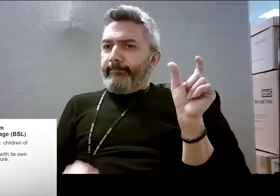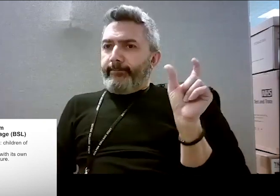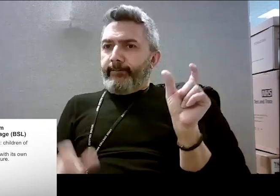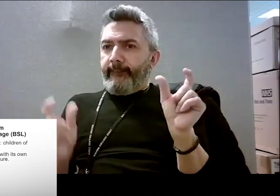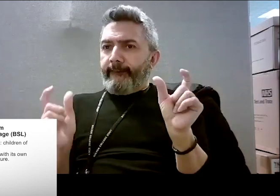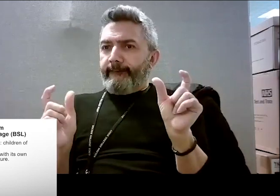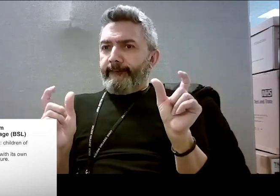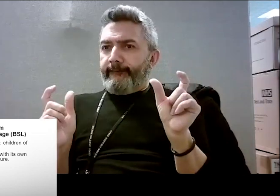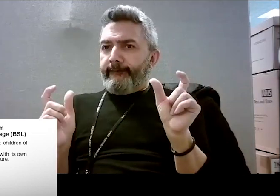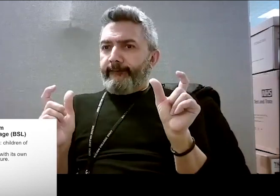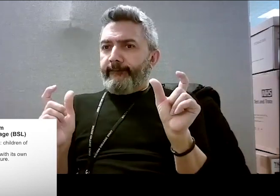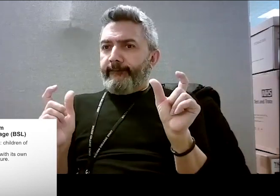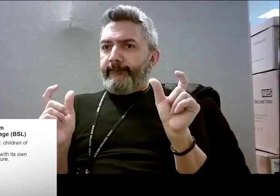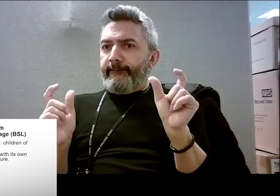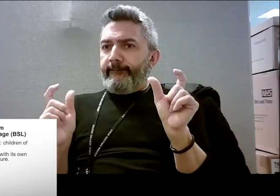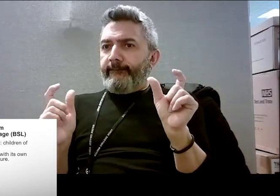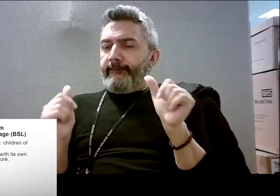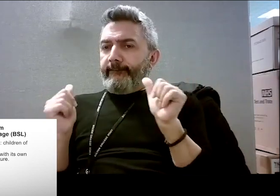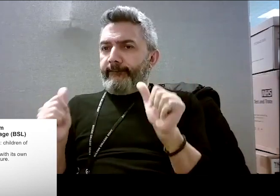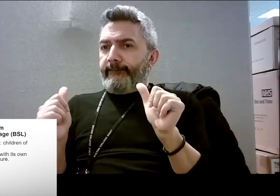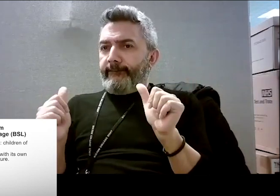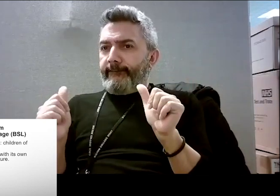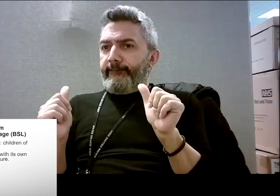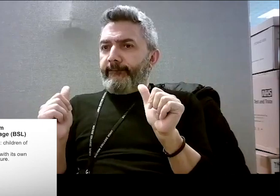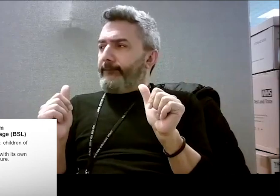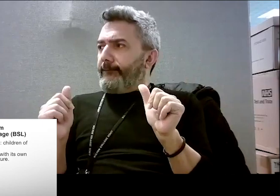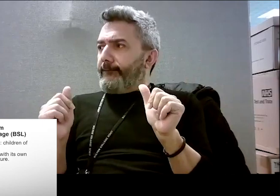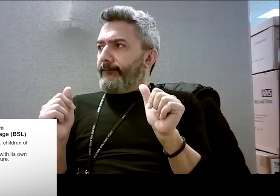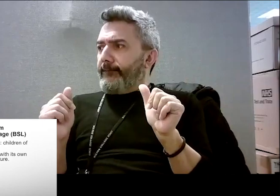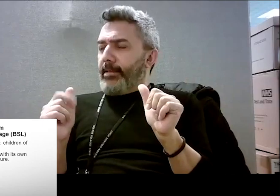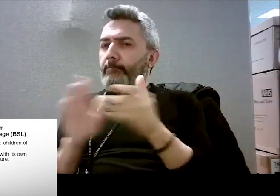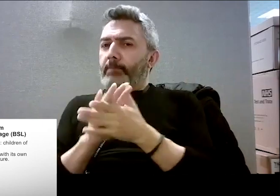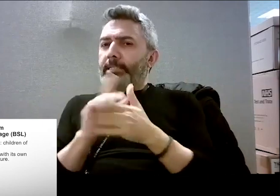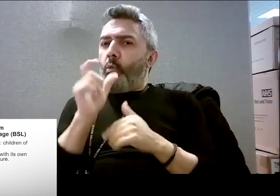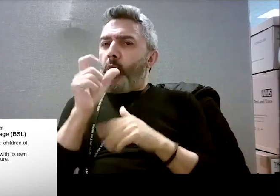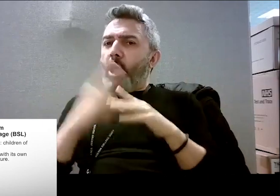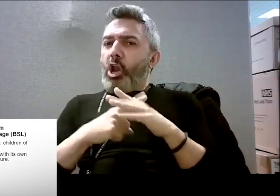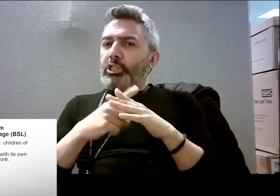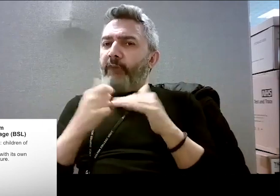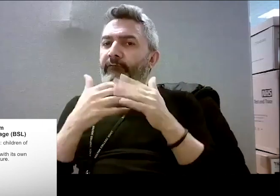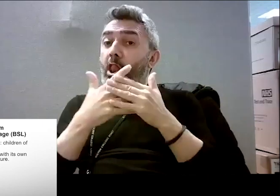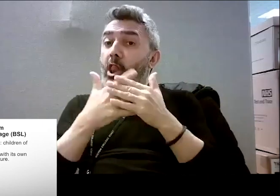different English word, but we'll use the same sign depending on the context.